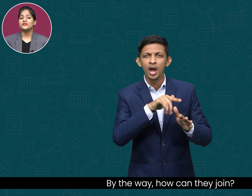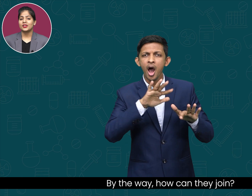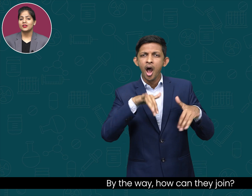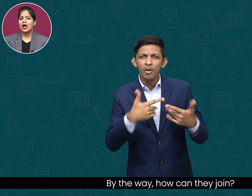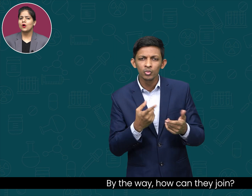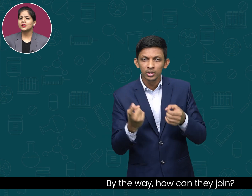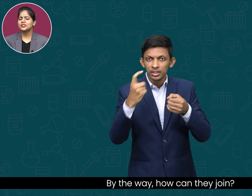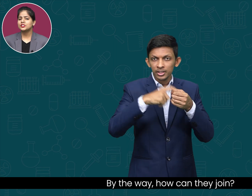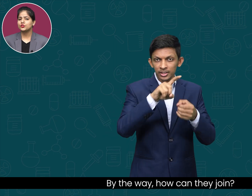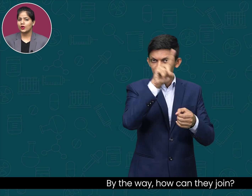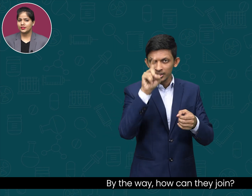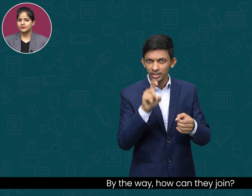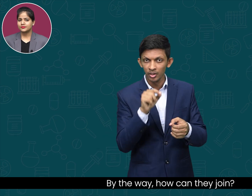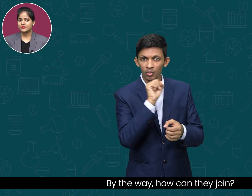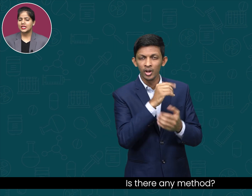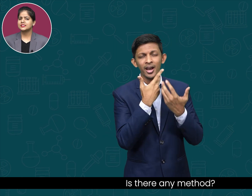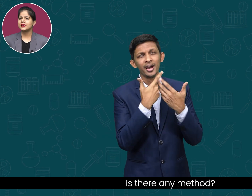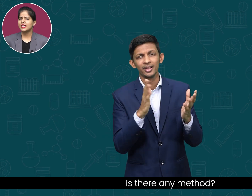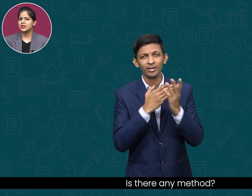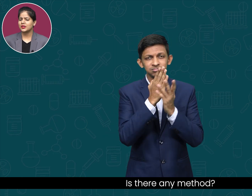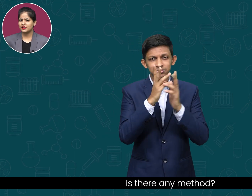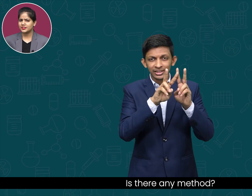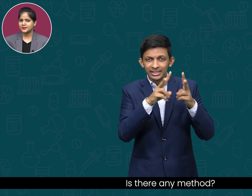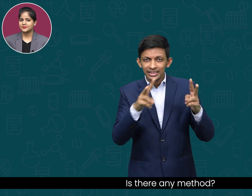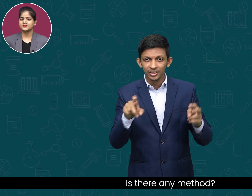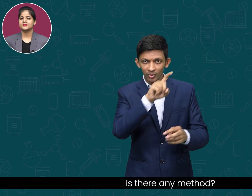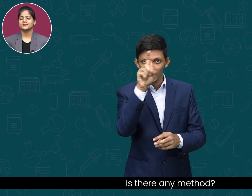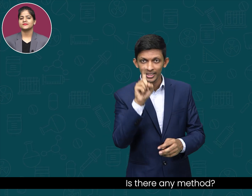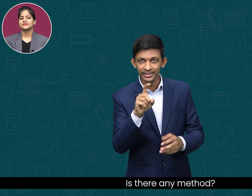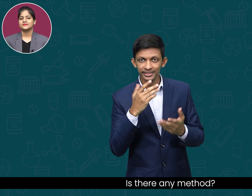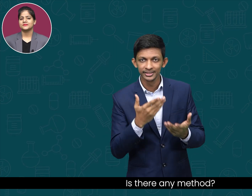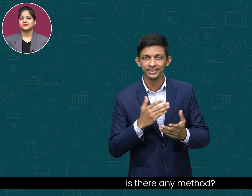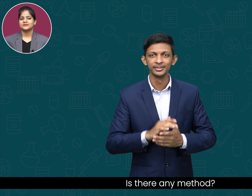By the way, how can they join? Is there any method?